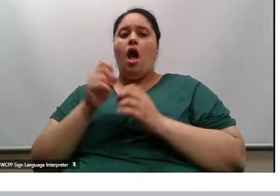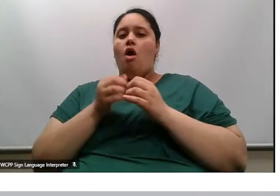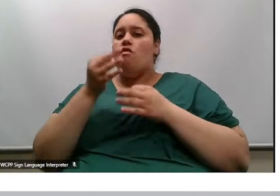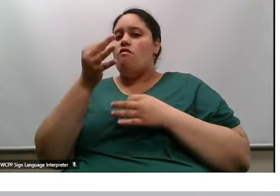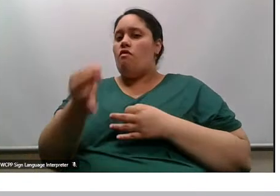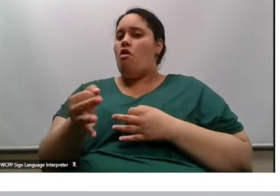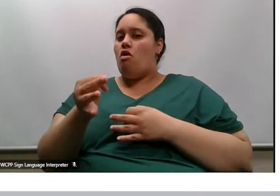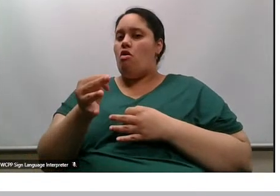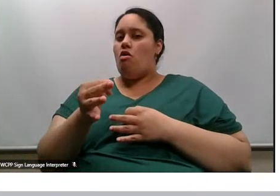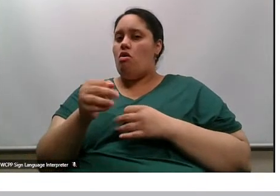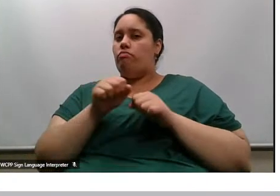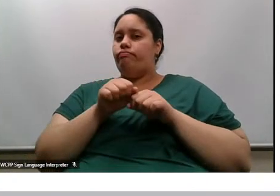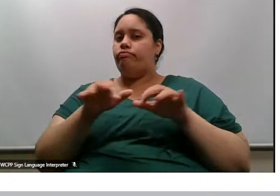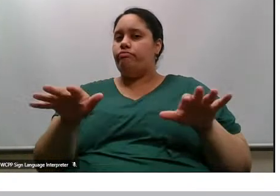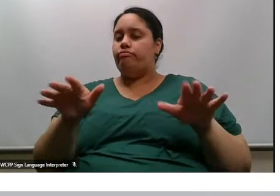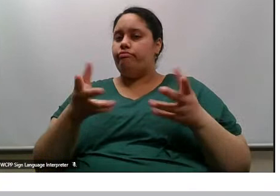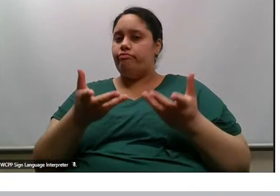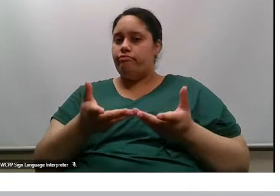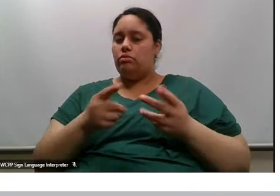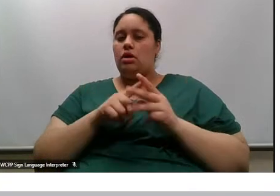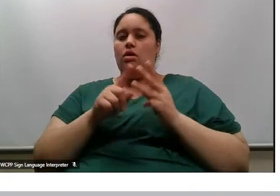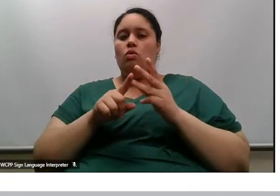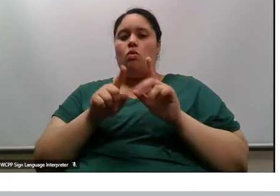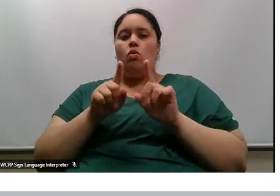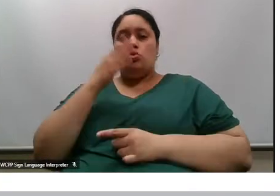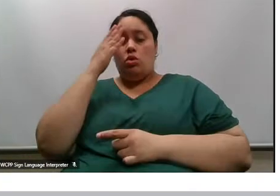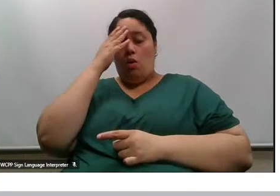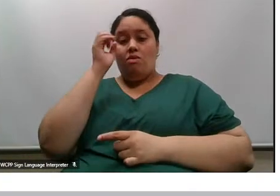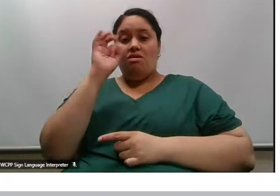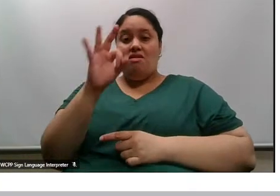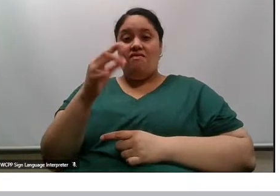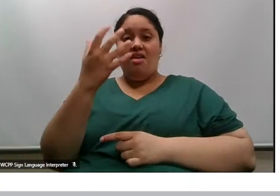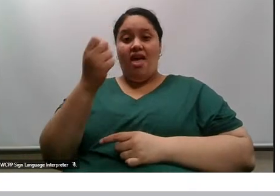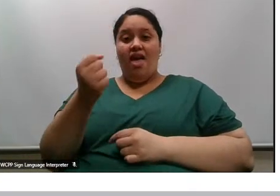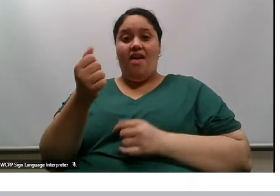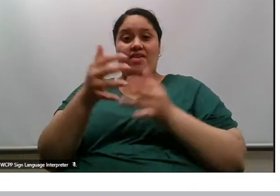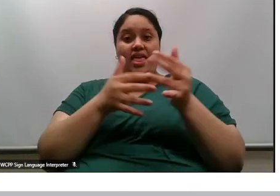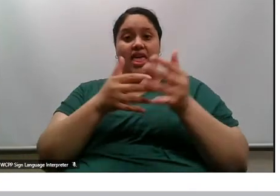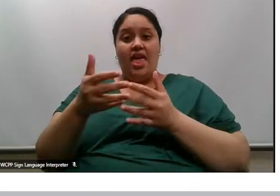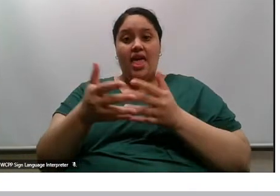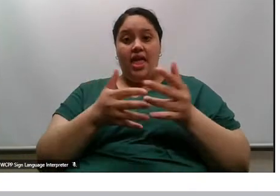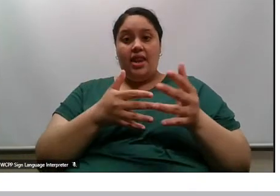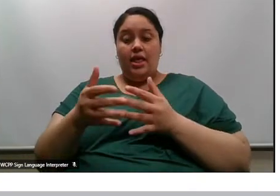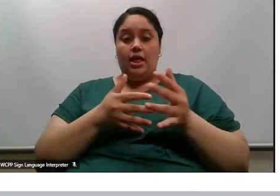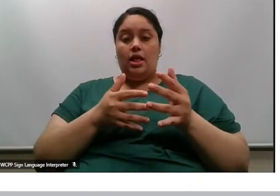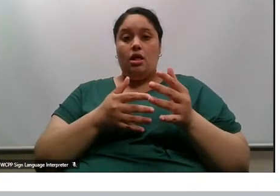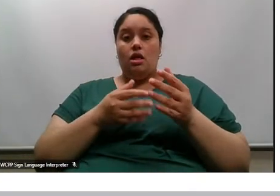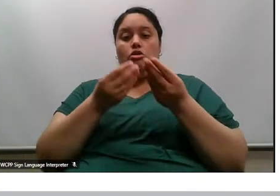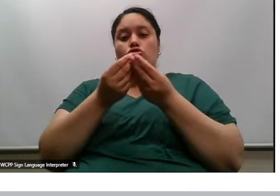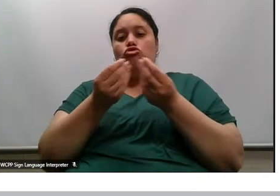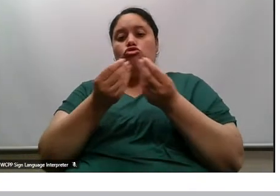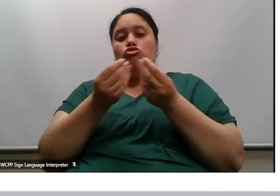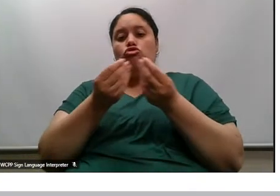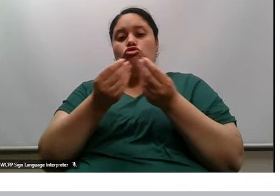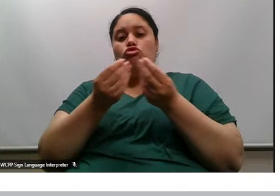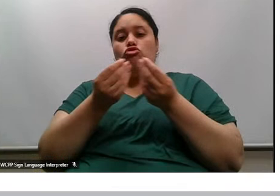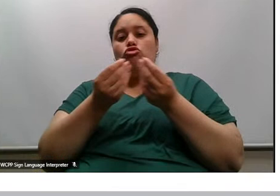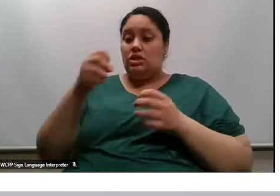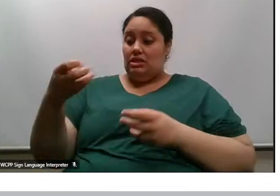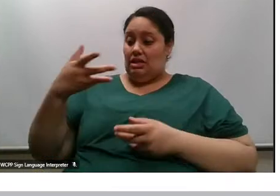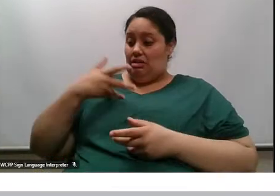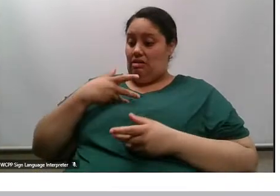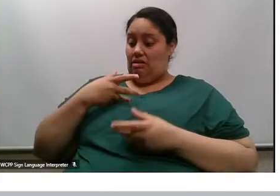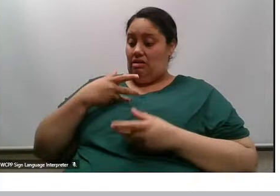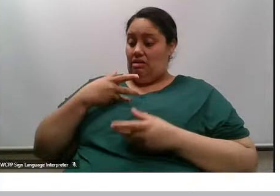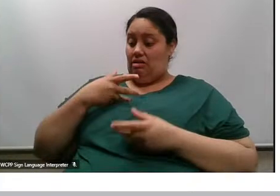it widespread, and also whether there are any remedial remedies besides the remedies already put in